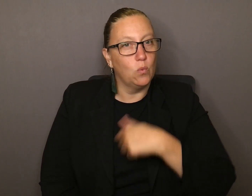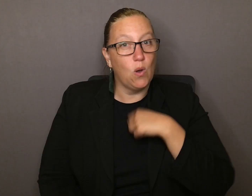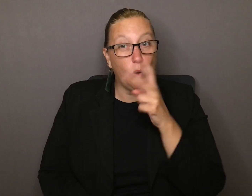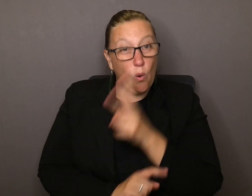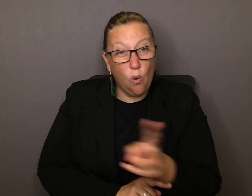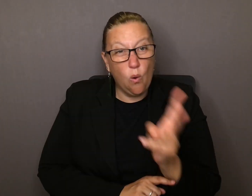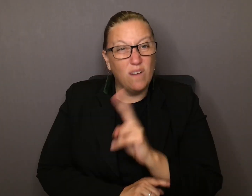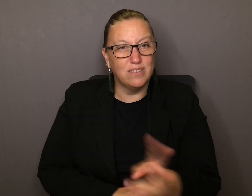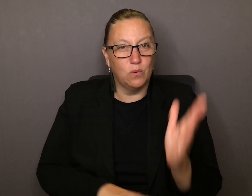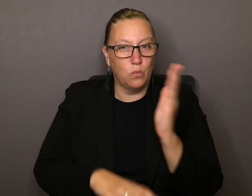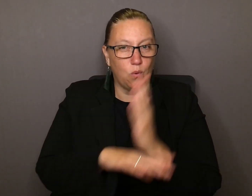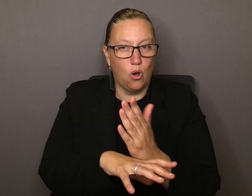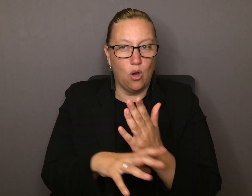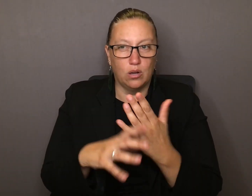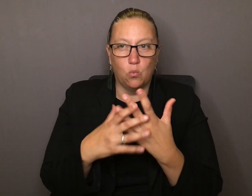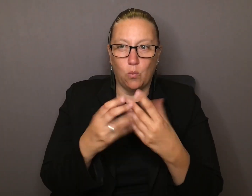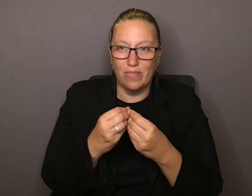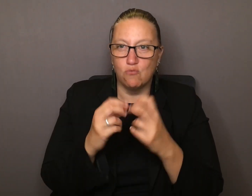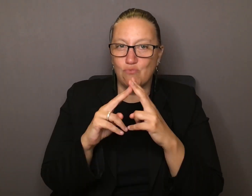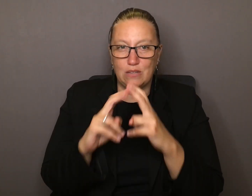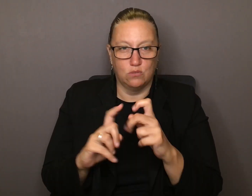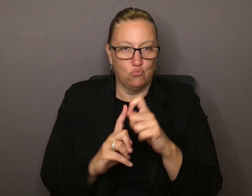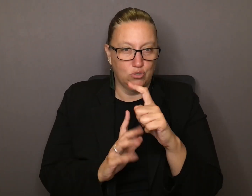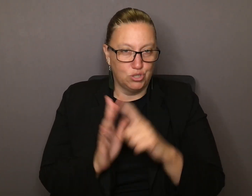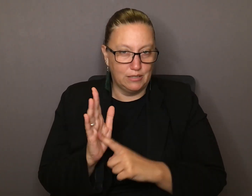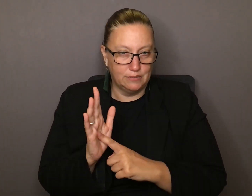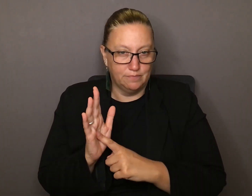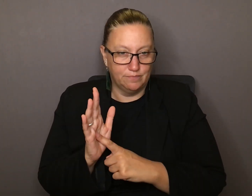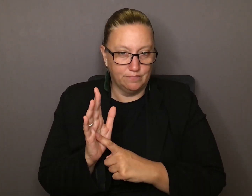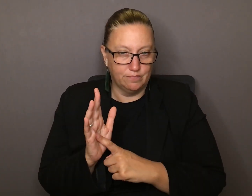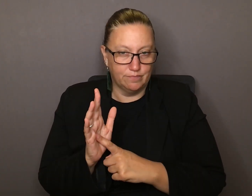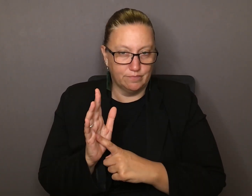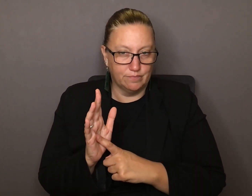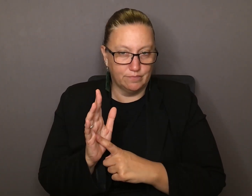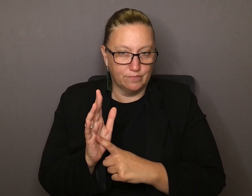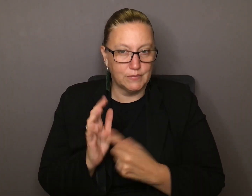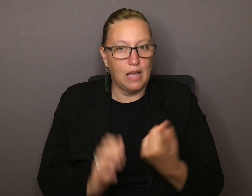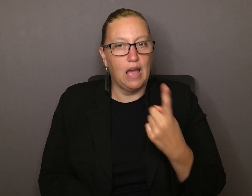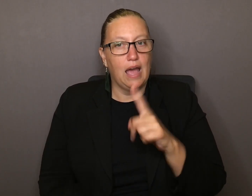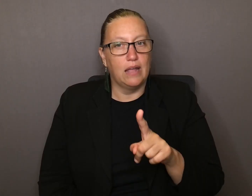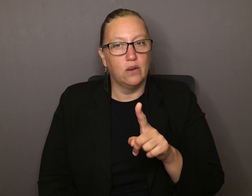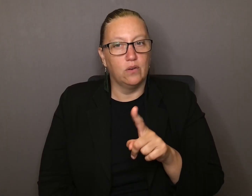on research projects and with